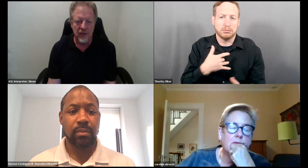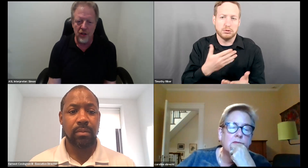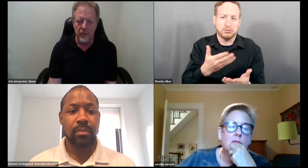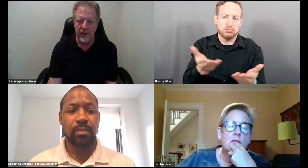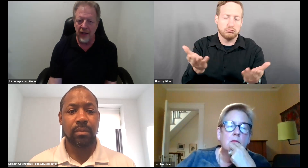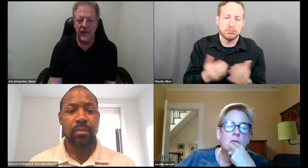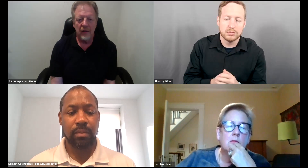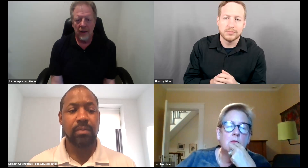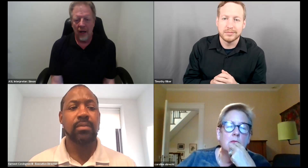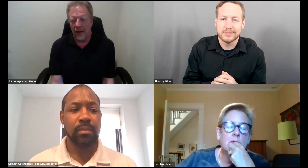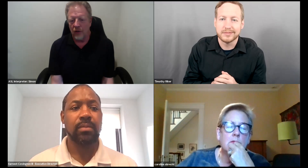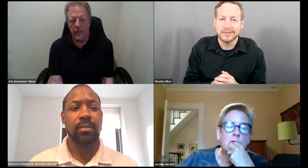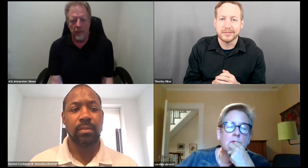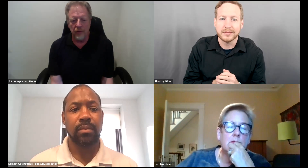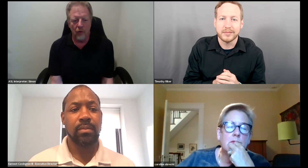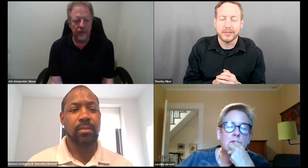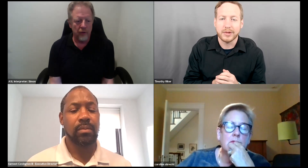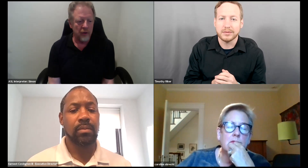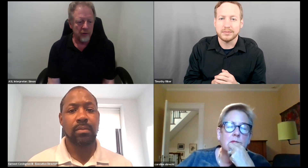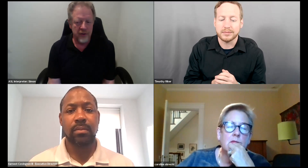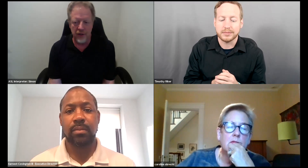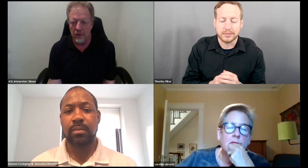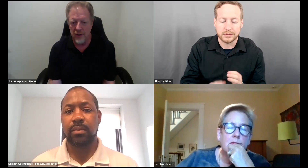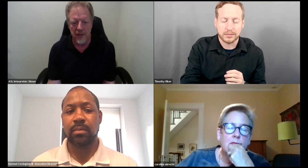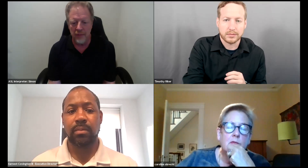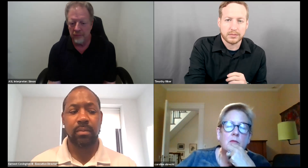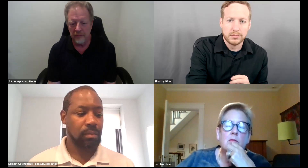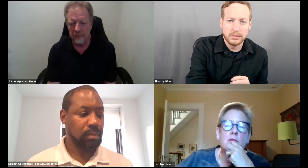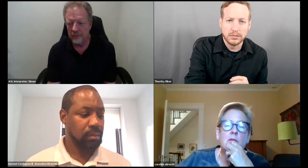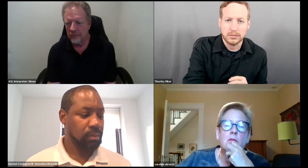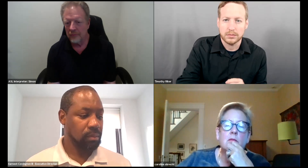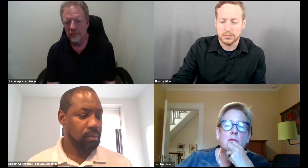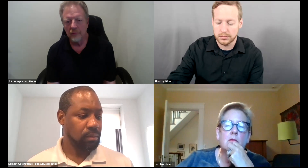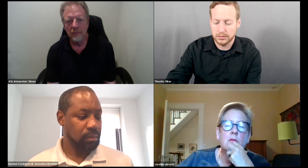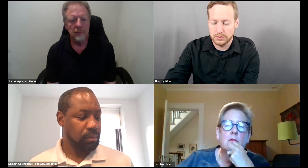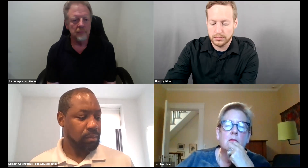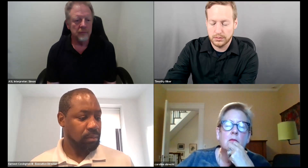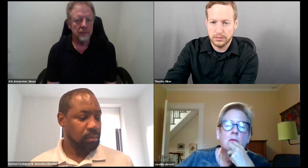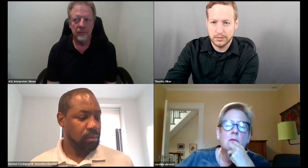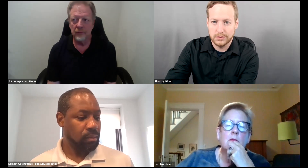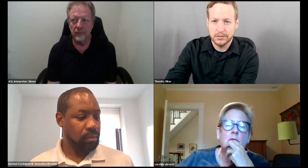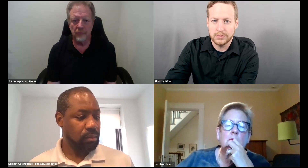have a discussion about that, I'd like to open up the floor for you to say so at this time.